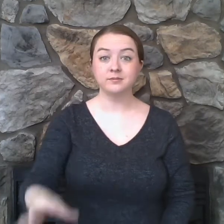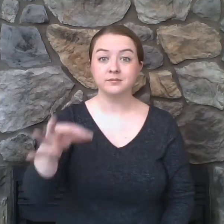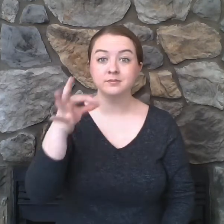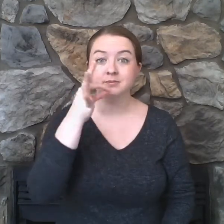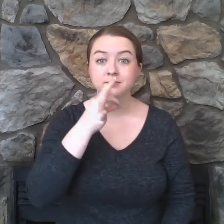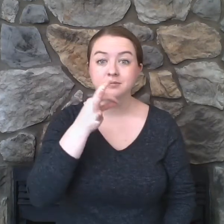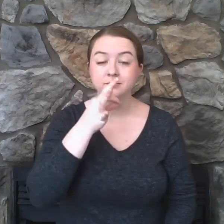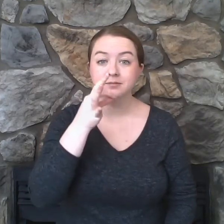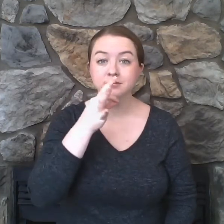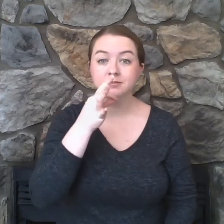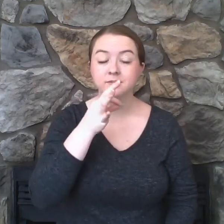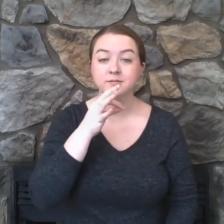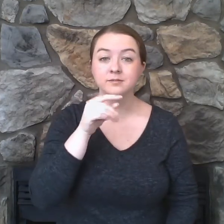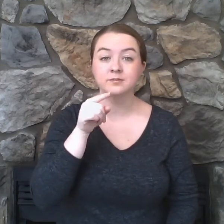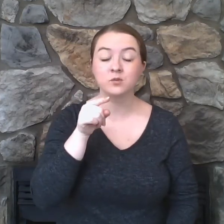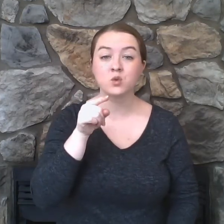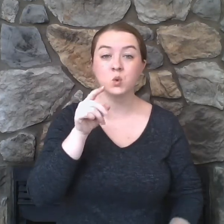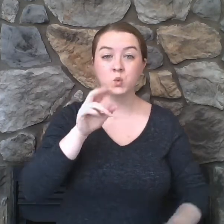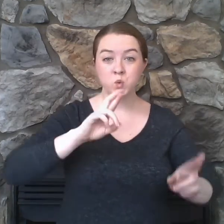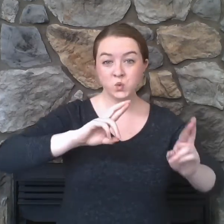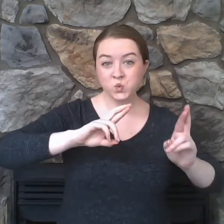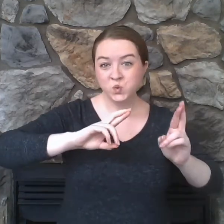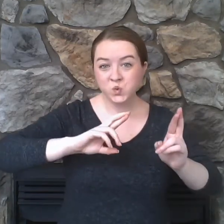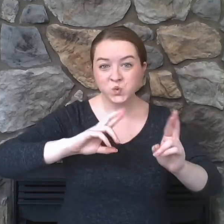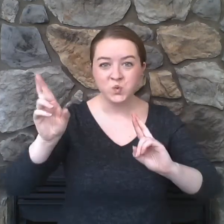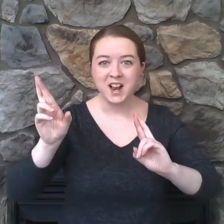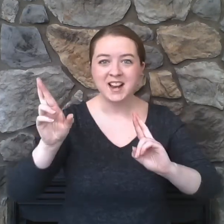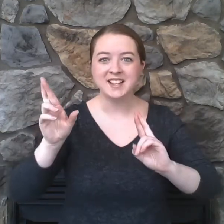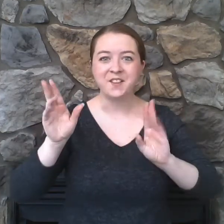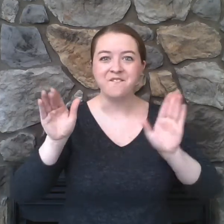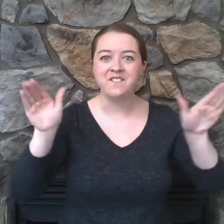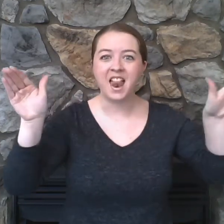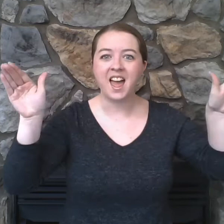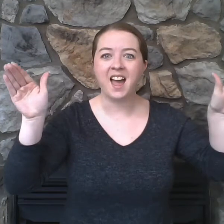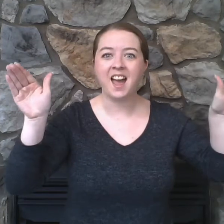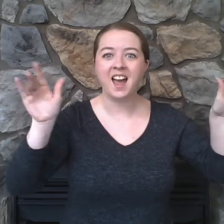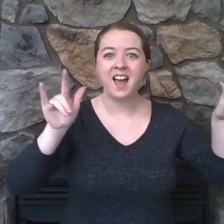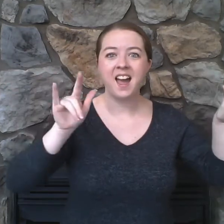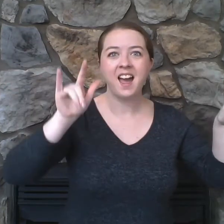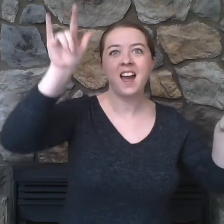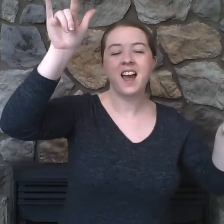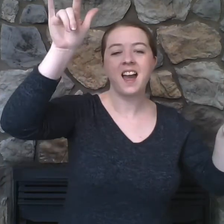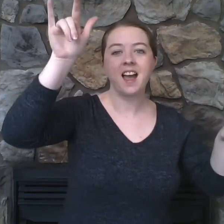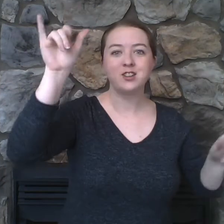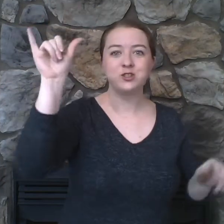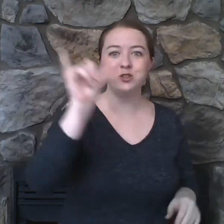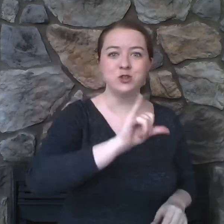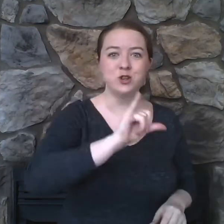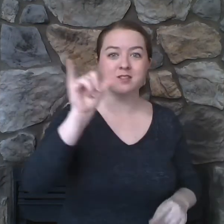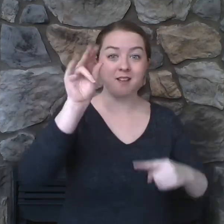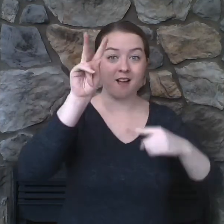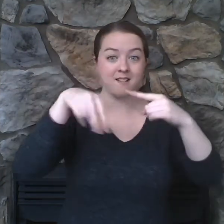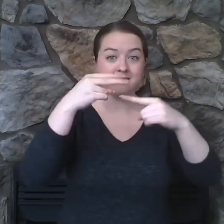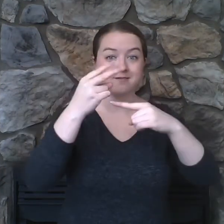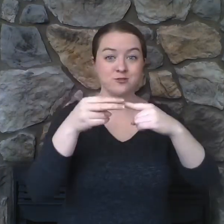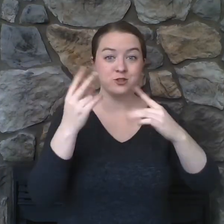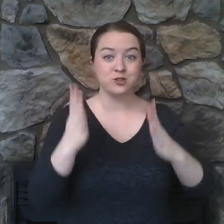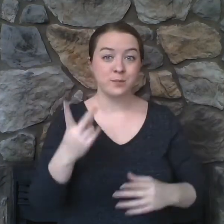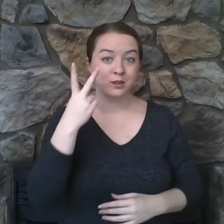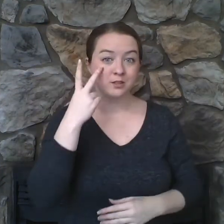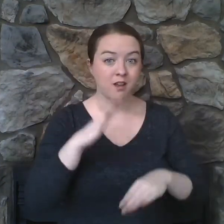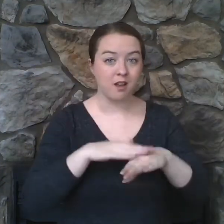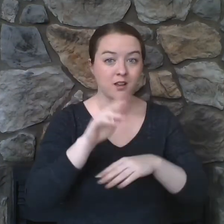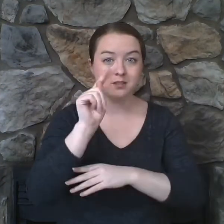Soon, Zoe was ready to fly, just like the gymnast on